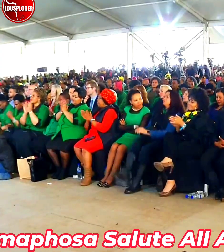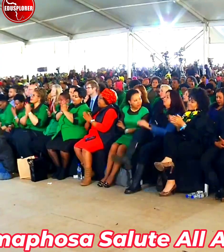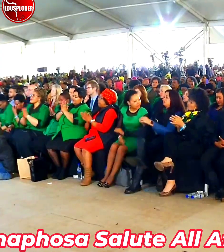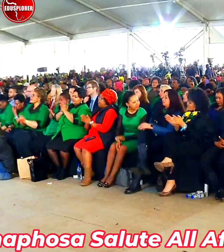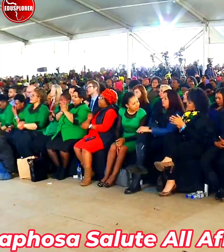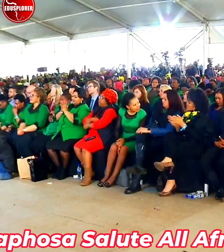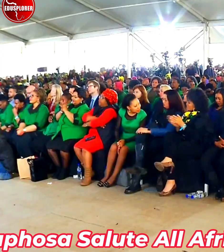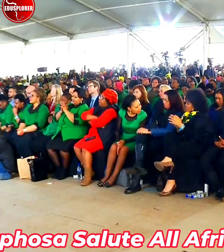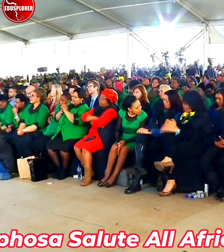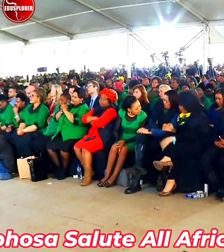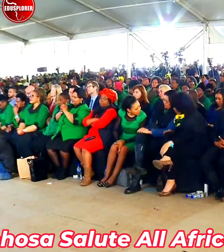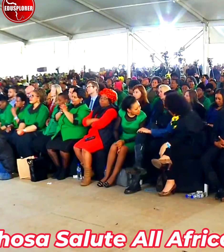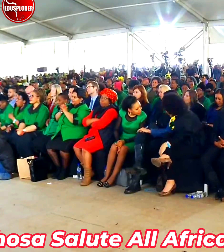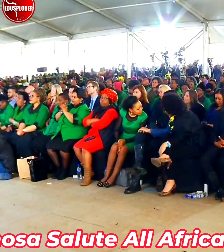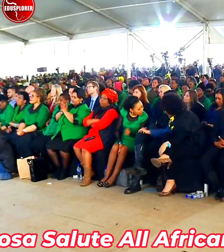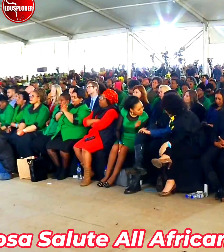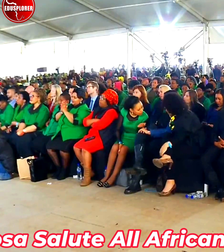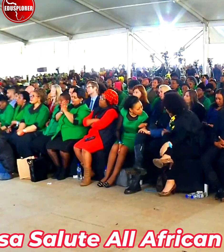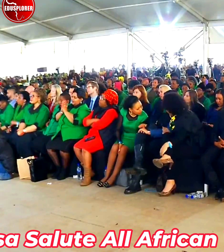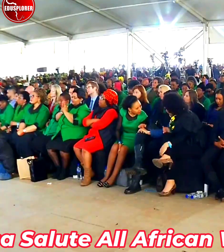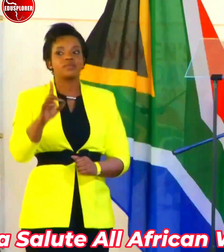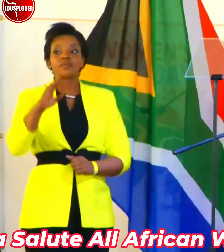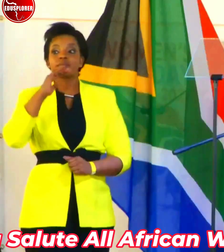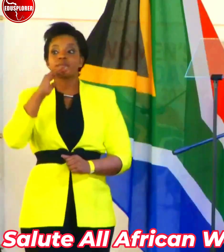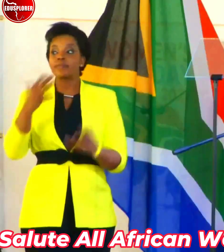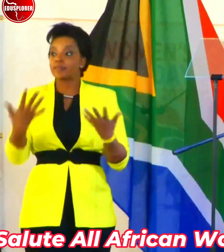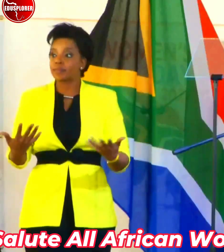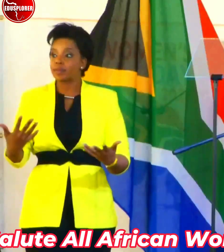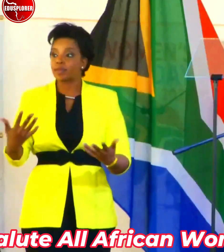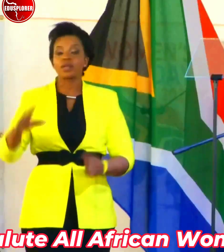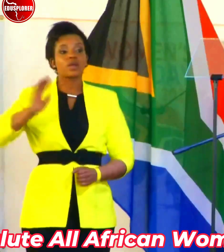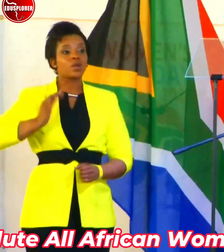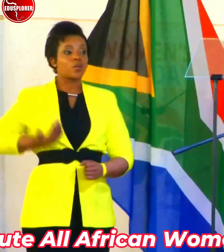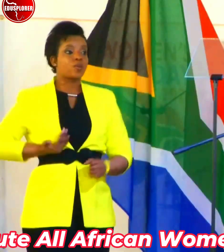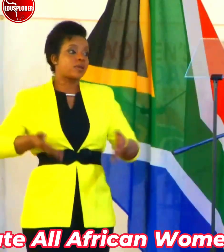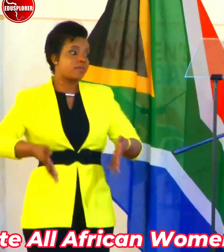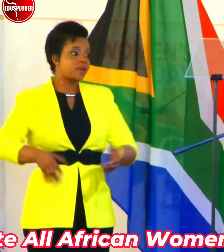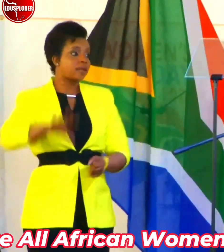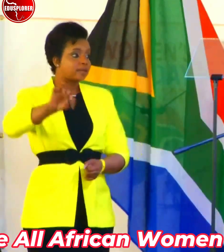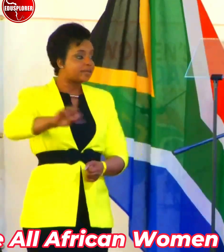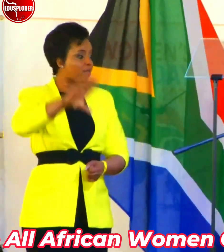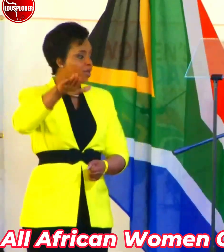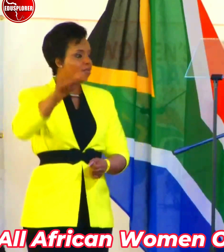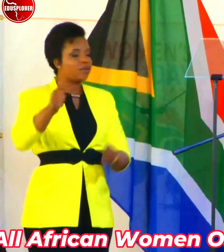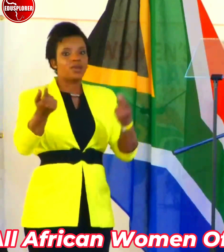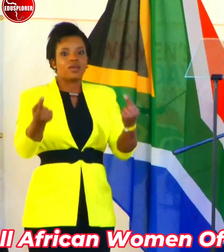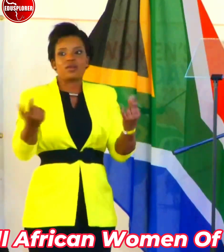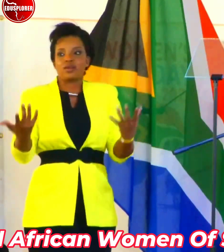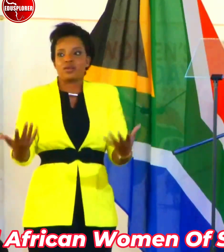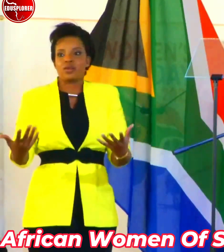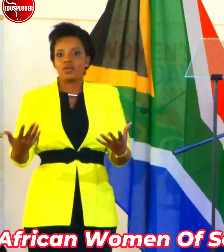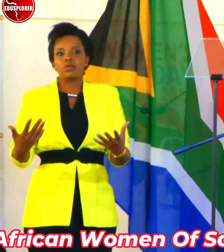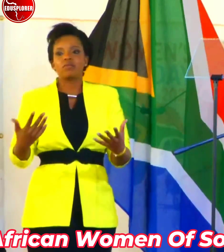A free translation meaning the women of South Africa hold the life on its